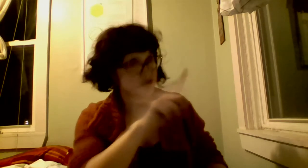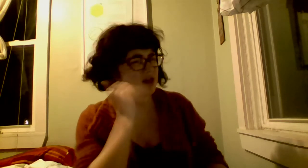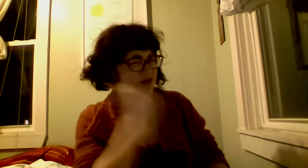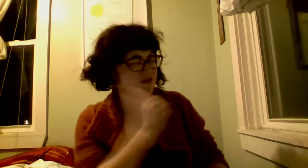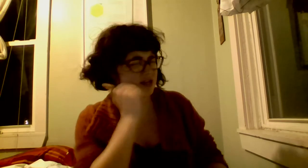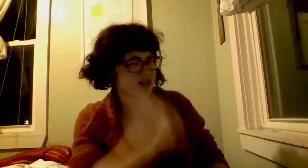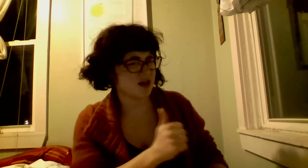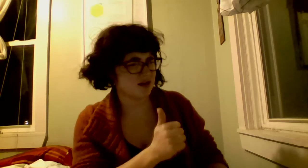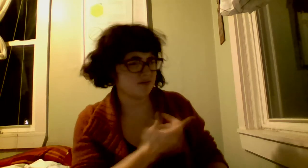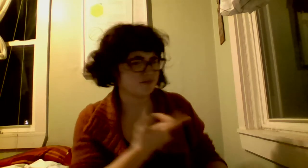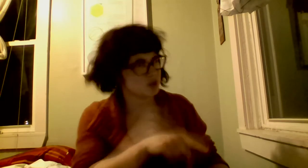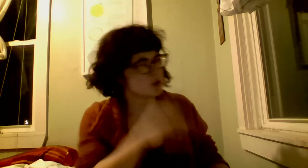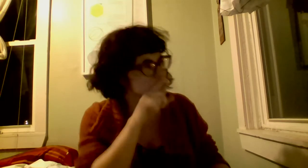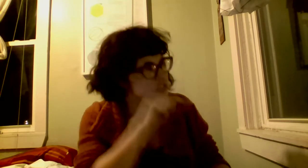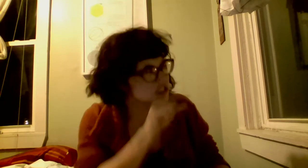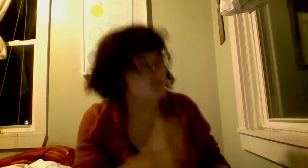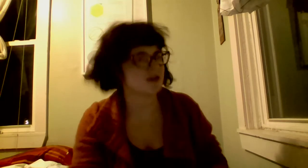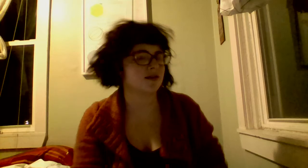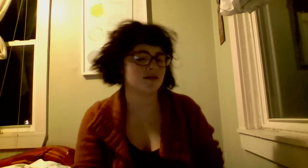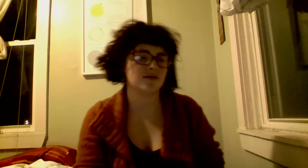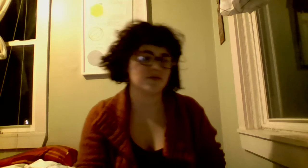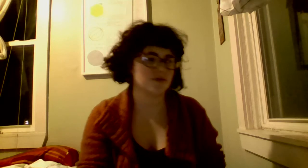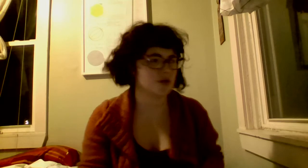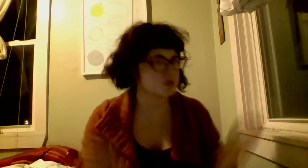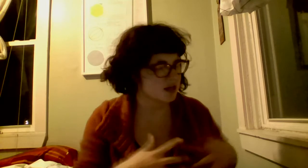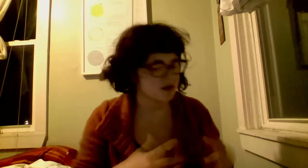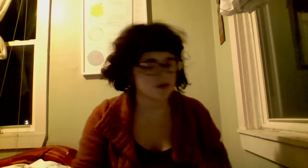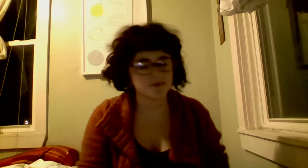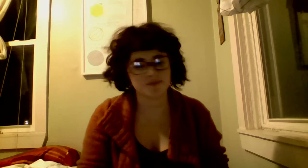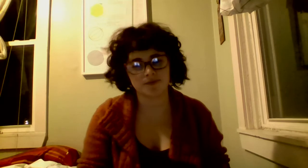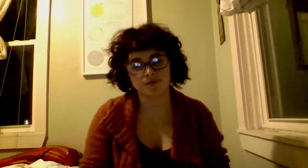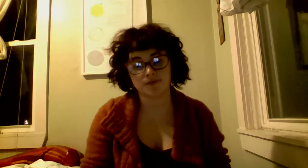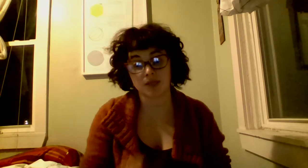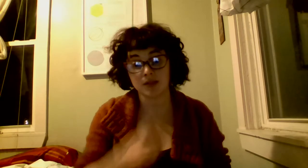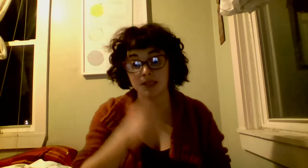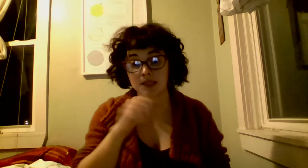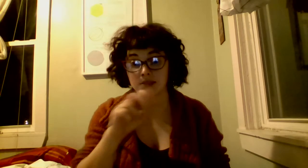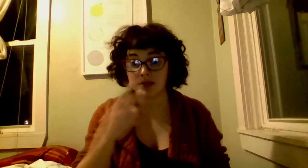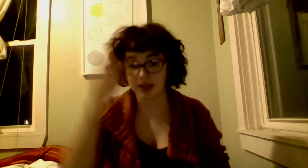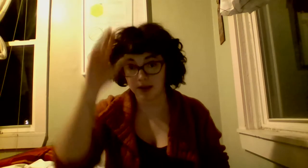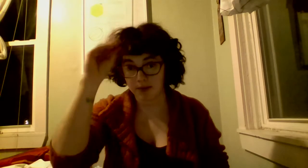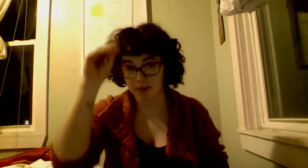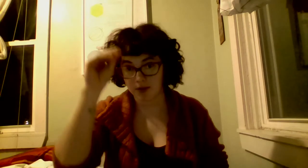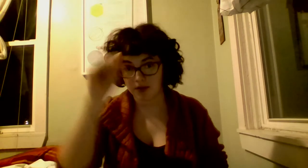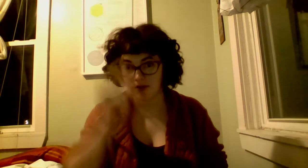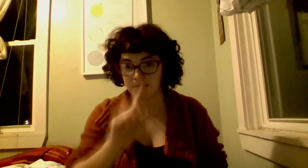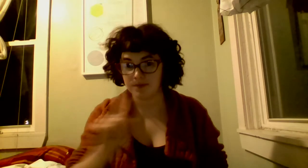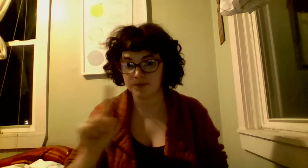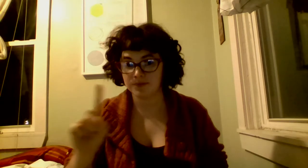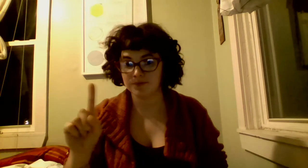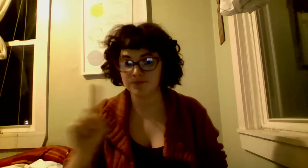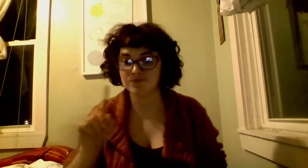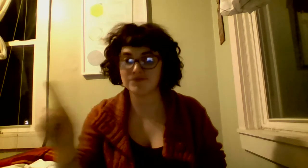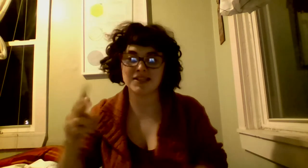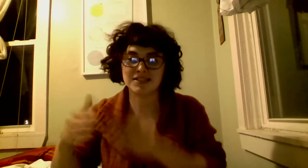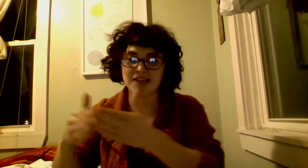down. Well, now the next one to go out was the youngest of the three, and him they had nicknamed the Ash Lad, because he liked to sit around and